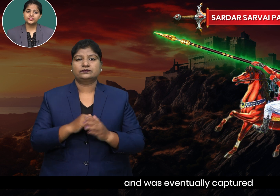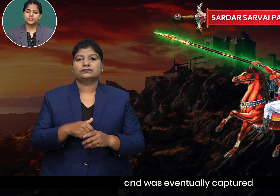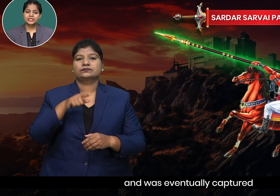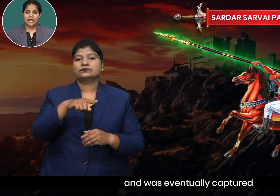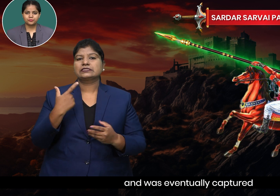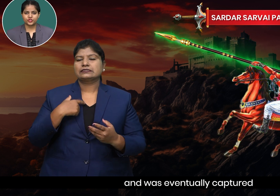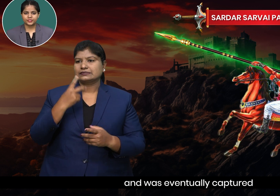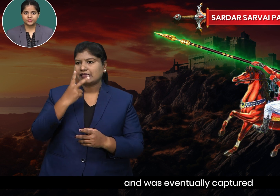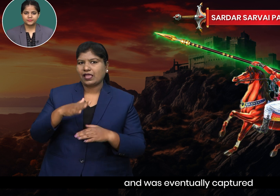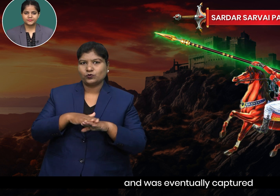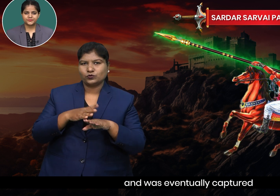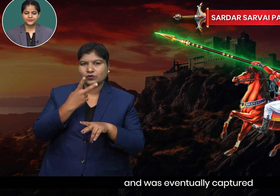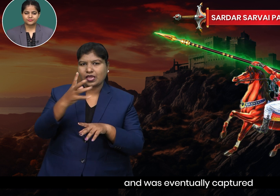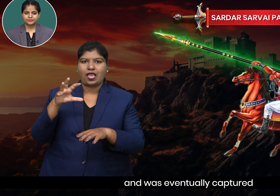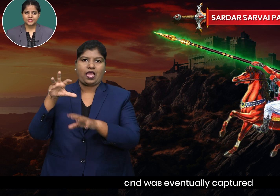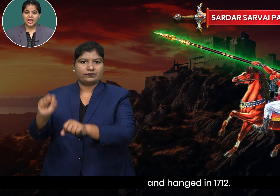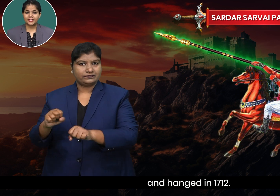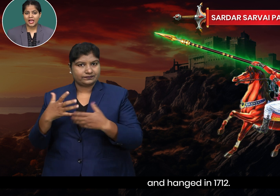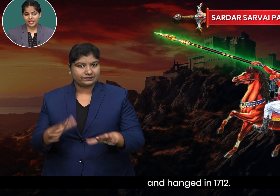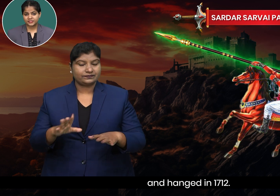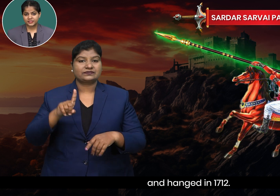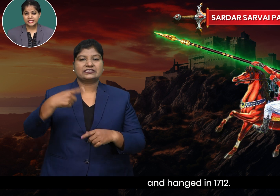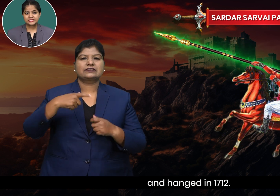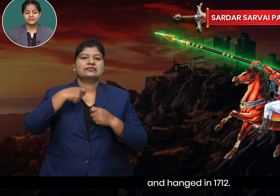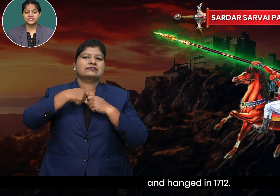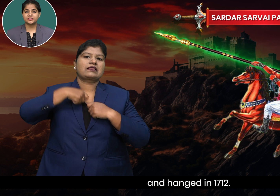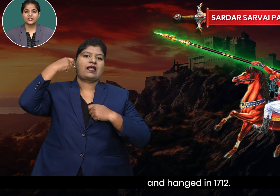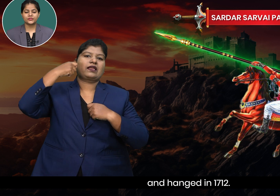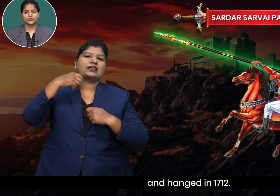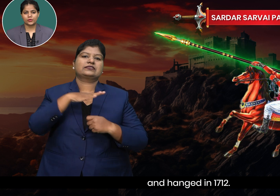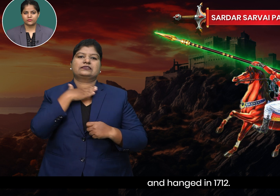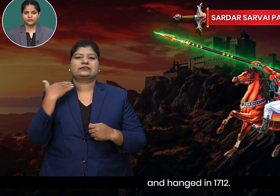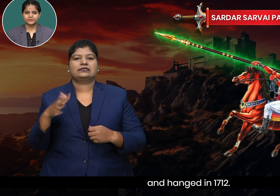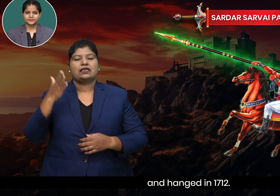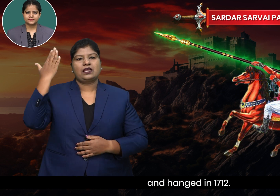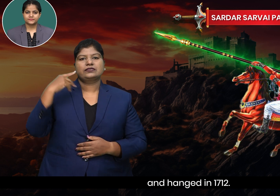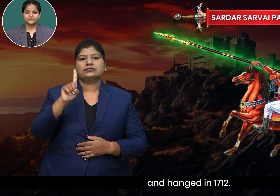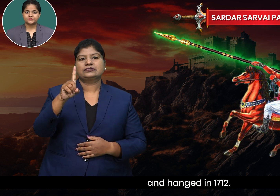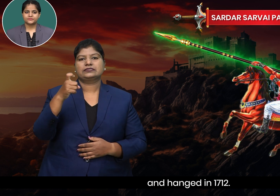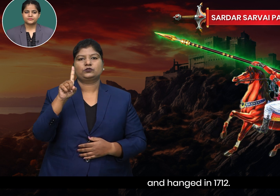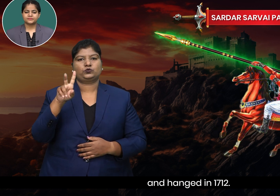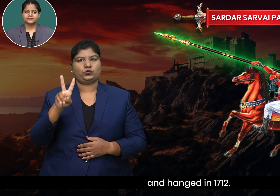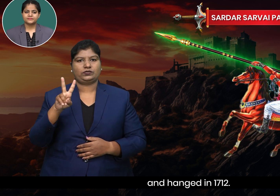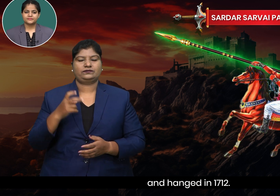was eventually captured and hanged in 1712.